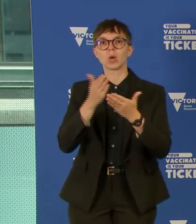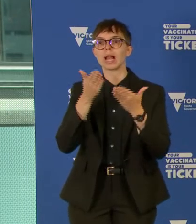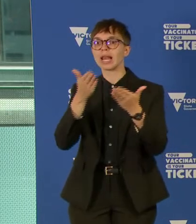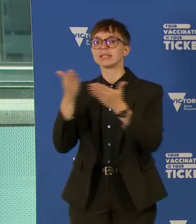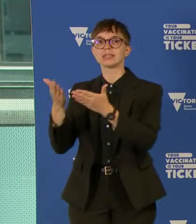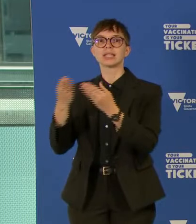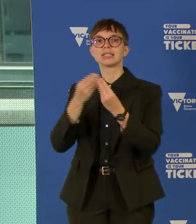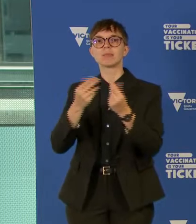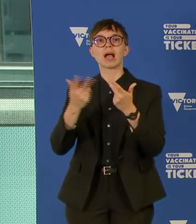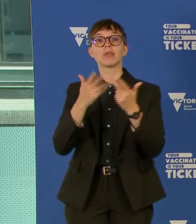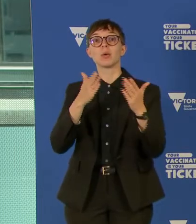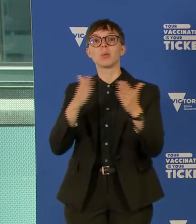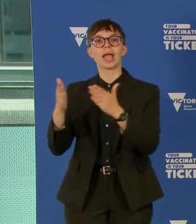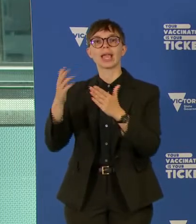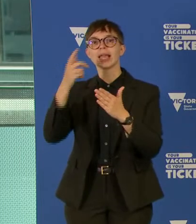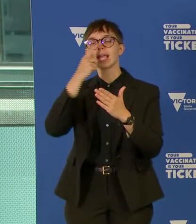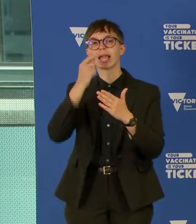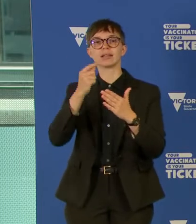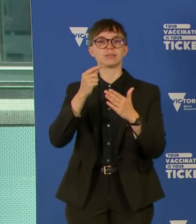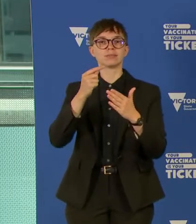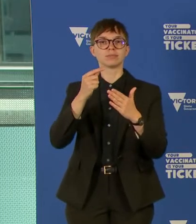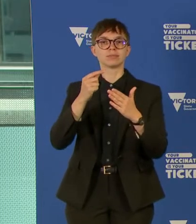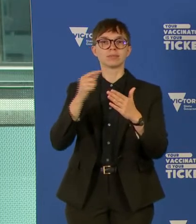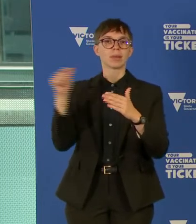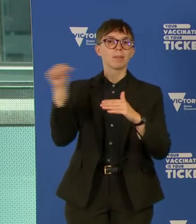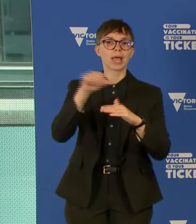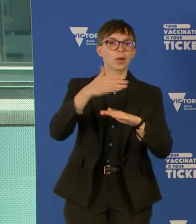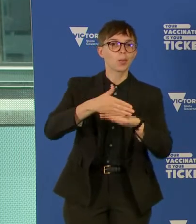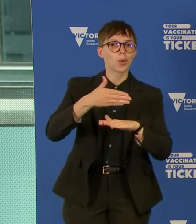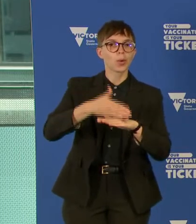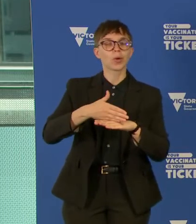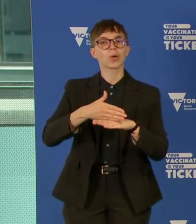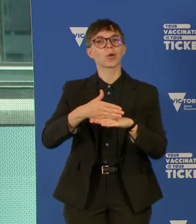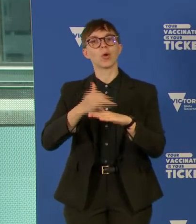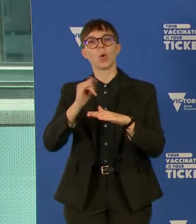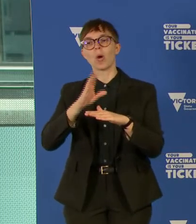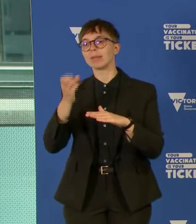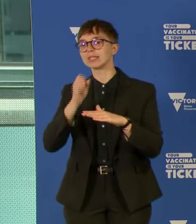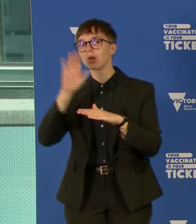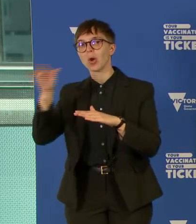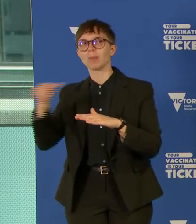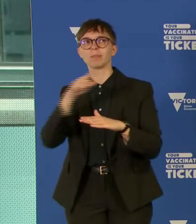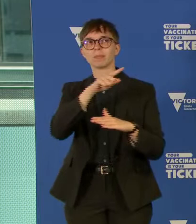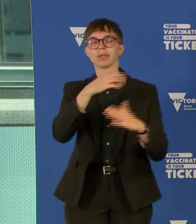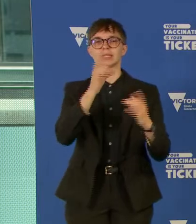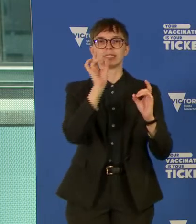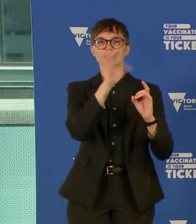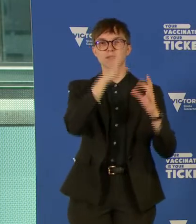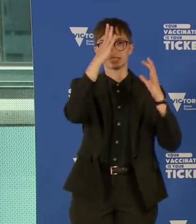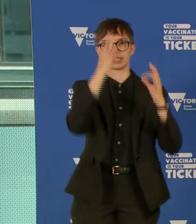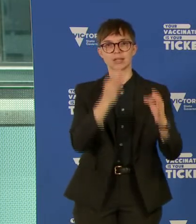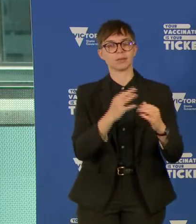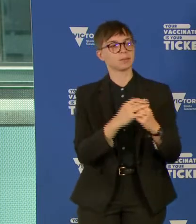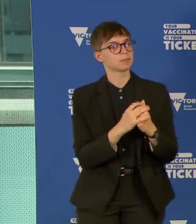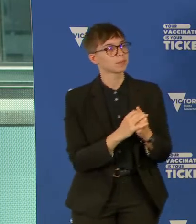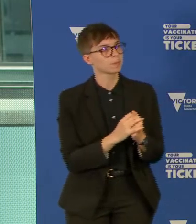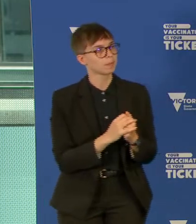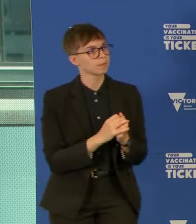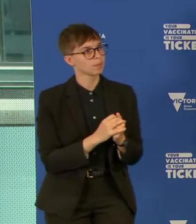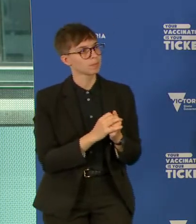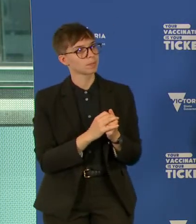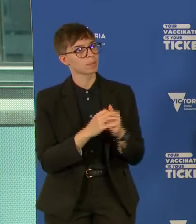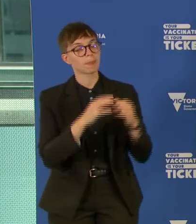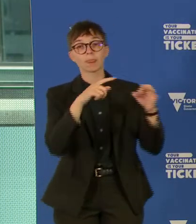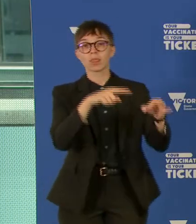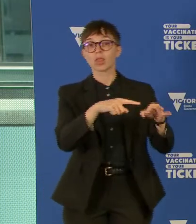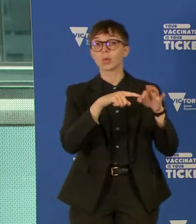After a couple of years of us sort of having to change the rules and adjust to this, what's your gut on, does this stick? Is this us on the way